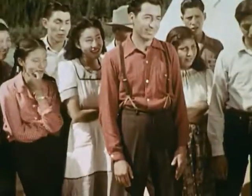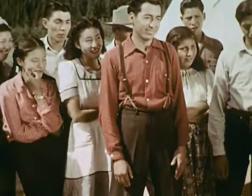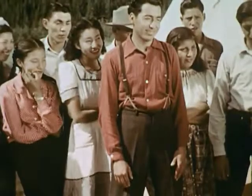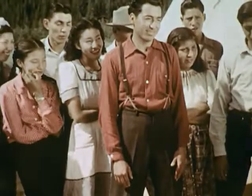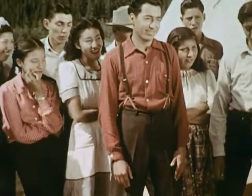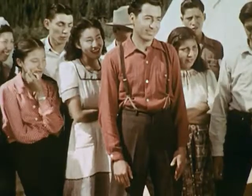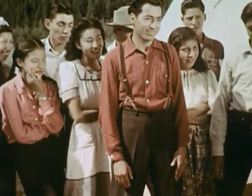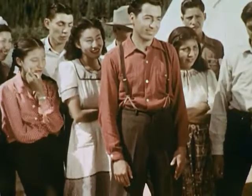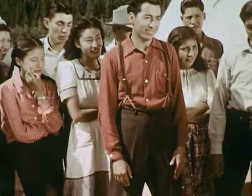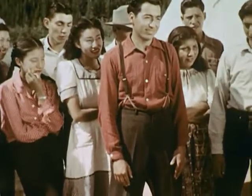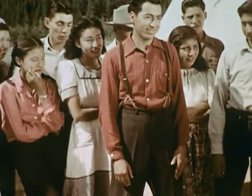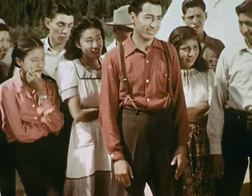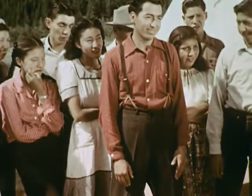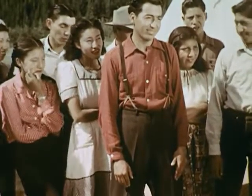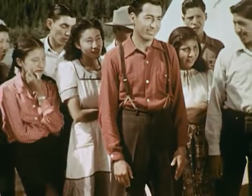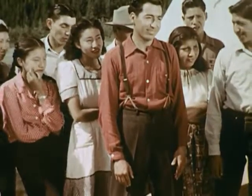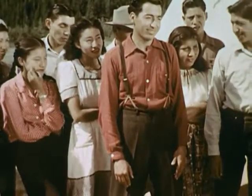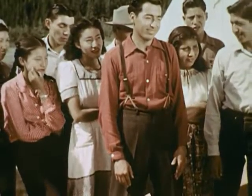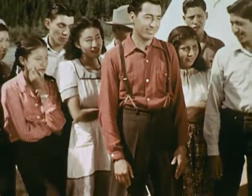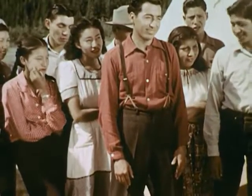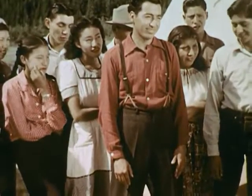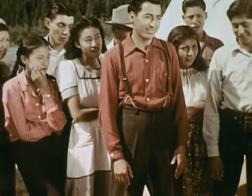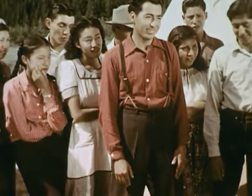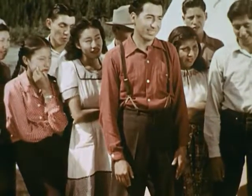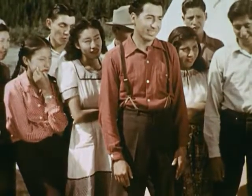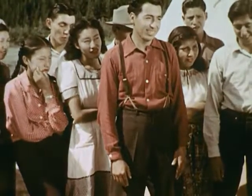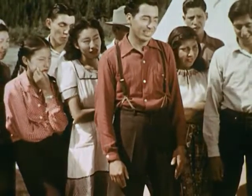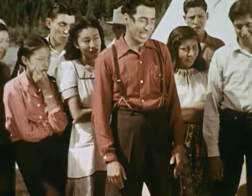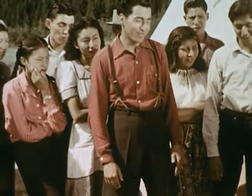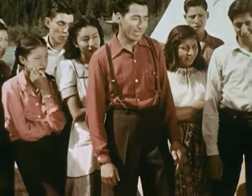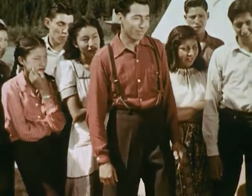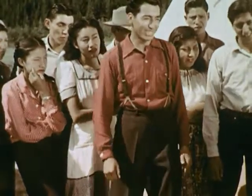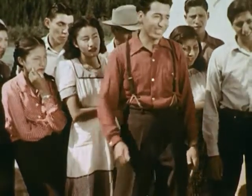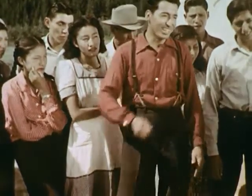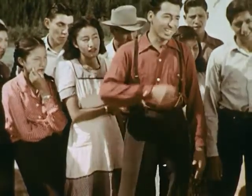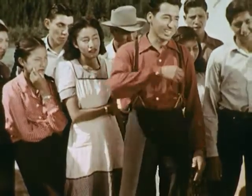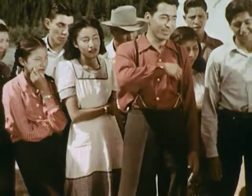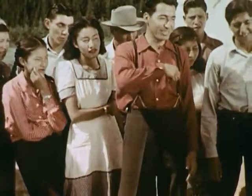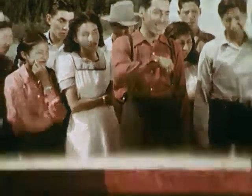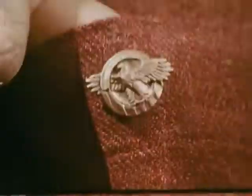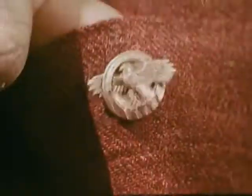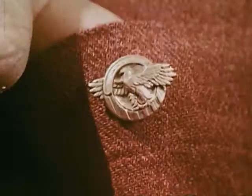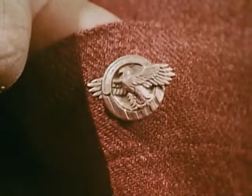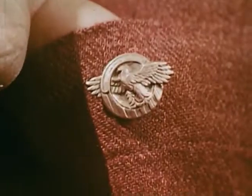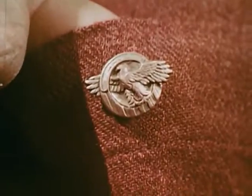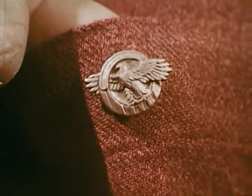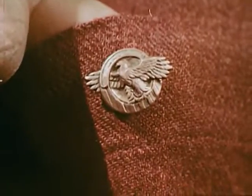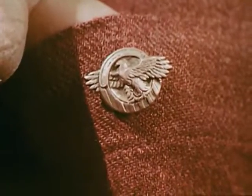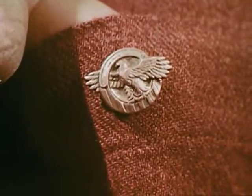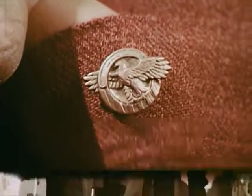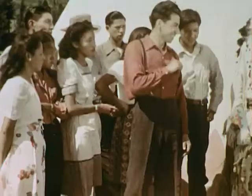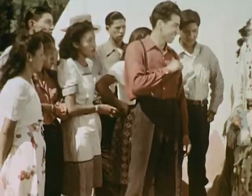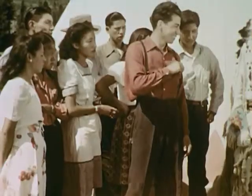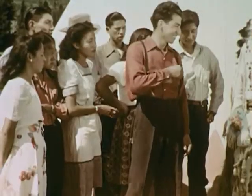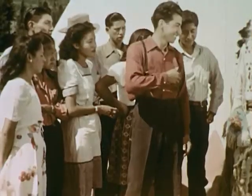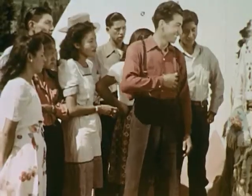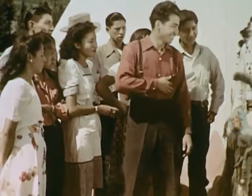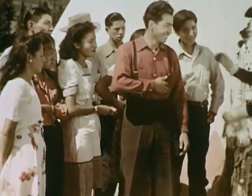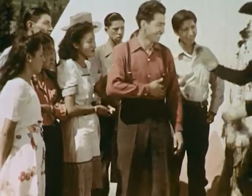few of them understand signs or know much about our old customs. Yeah, maybe so, Uncle, but we haven't forgotten how to fight.